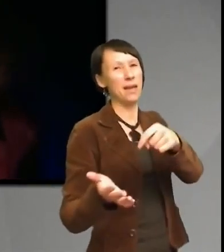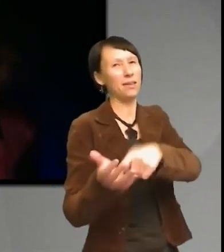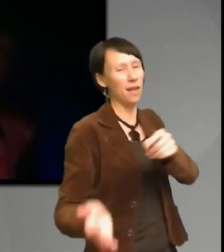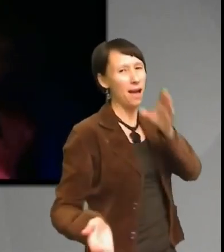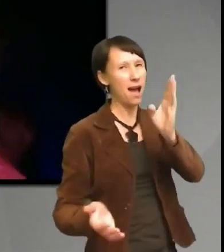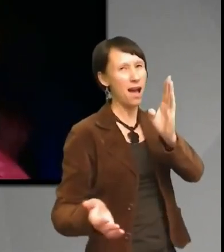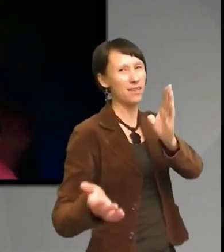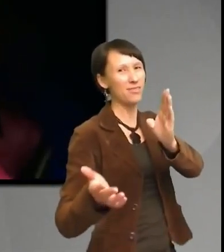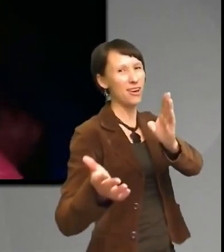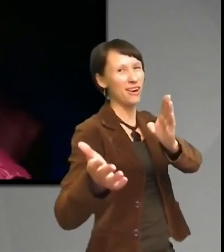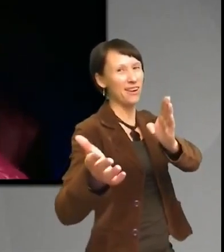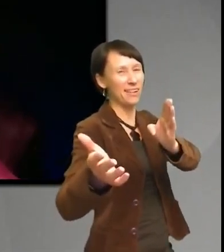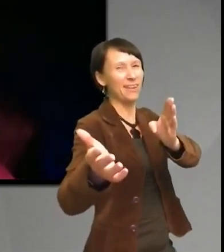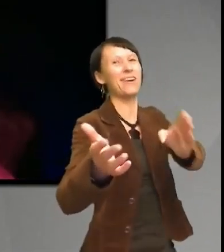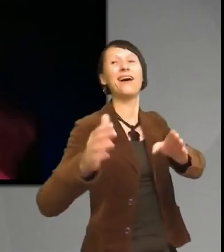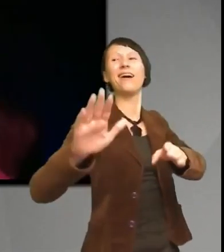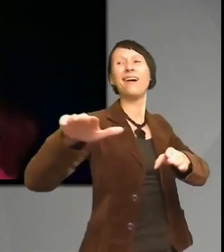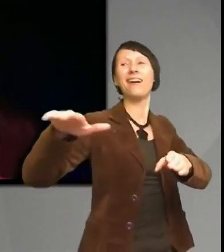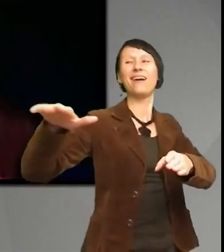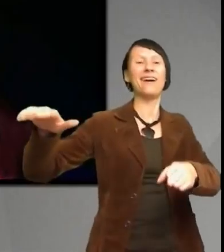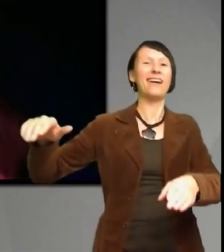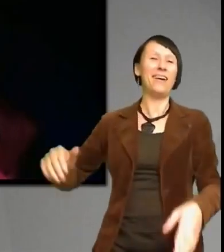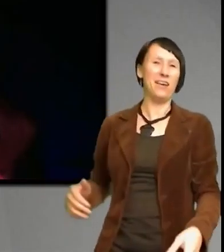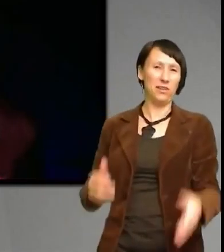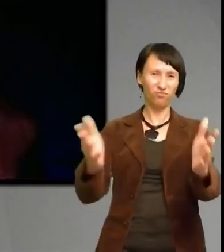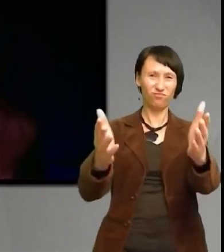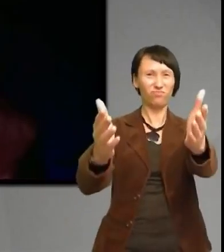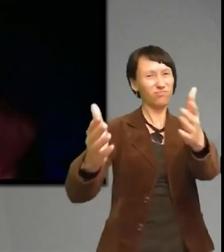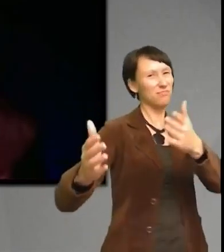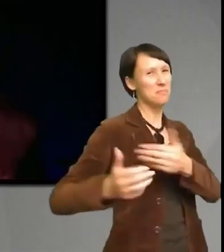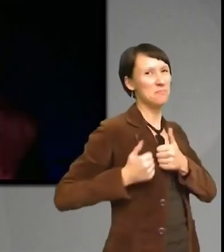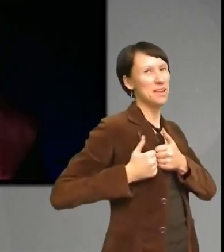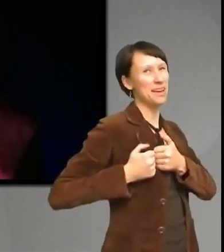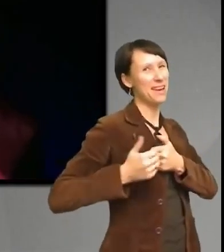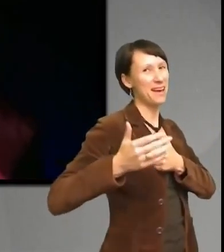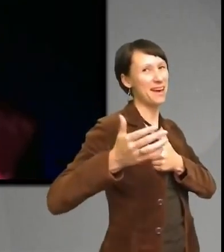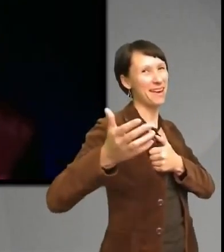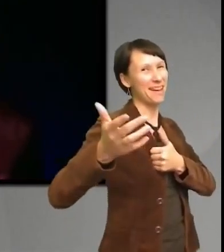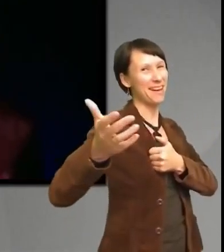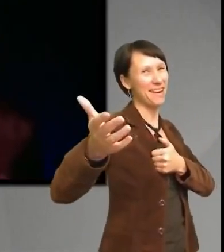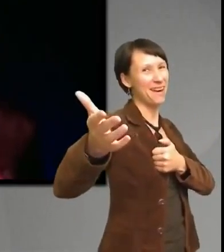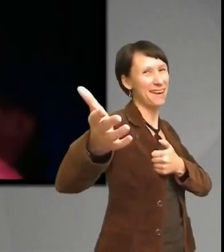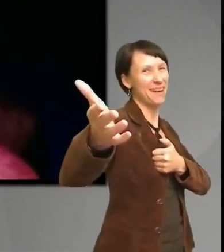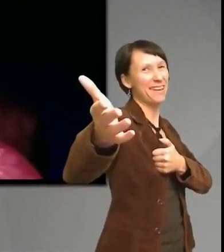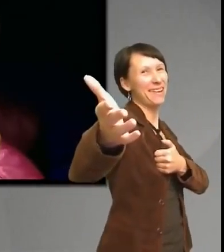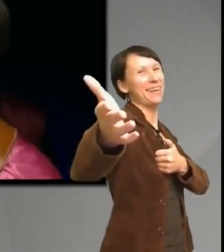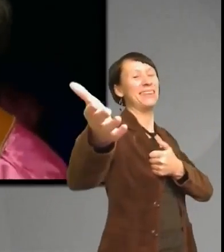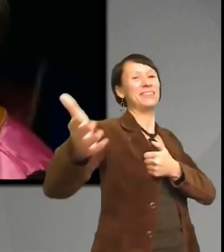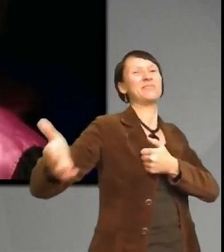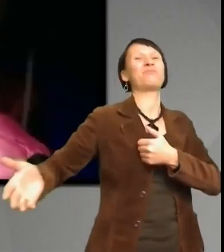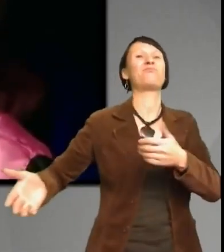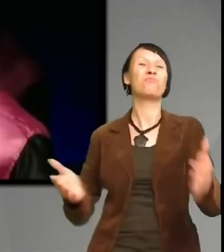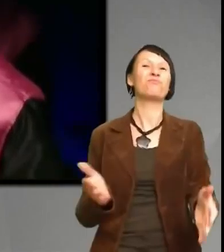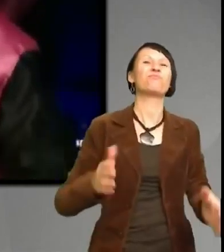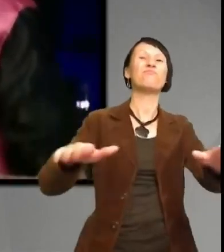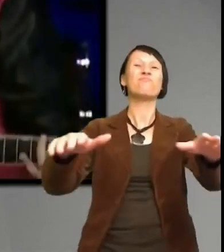don't mean a maybe. Bebop-a-lula, she's my baby love, my baby love, my baby love.